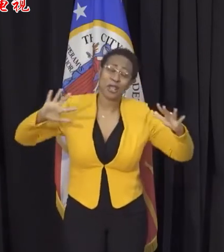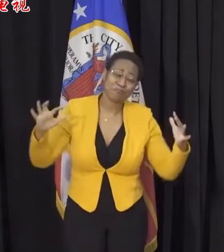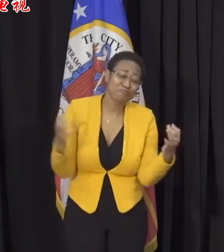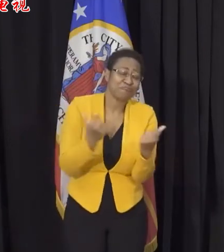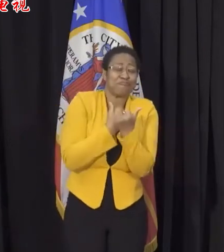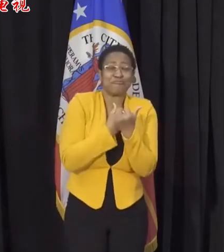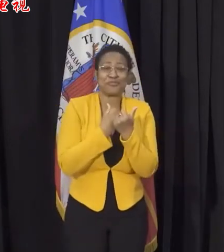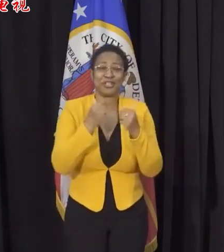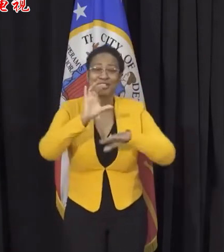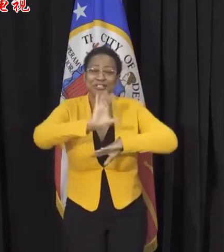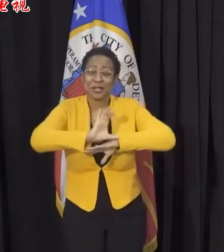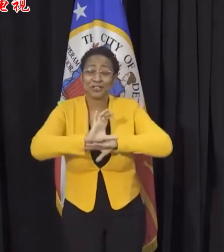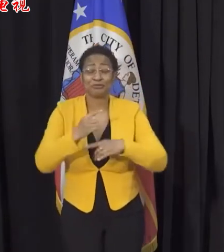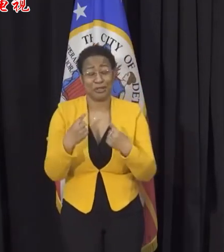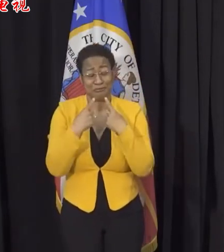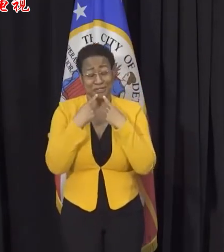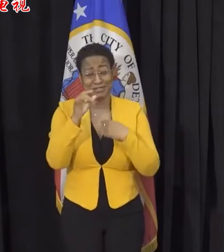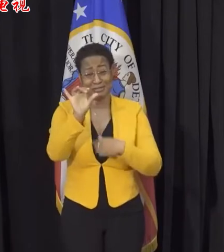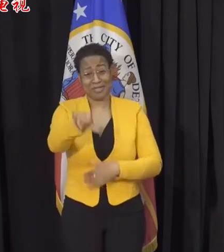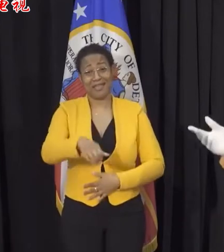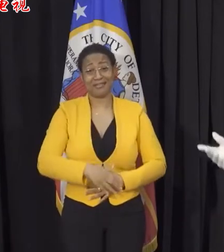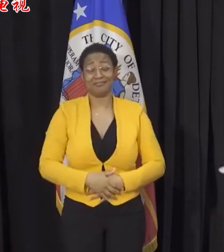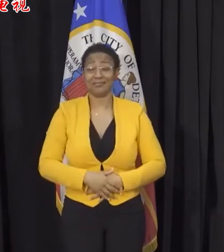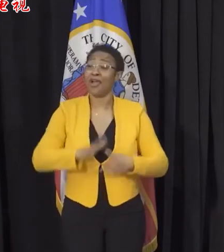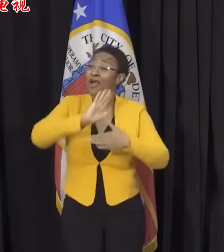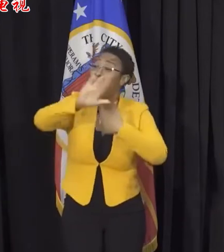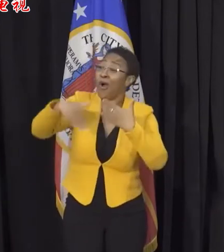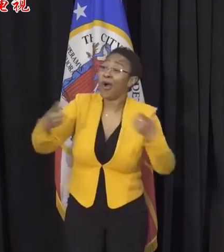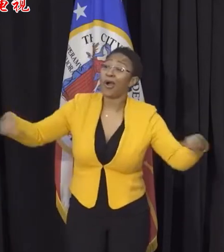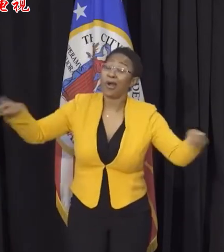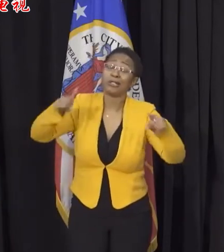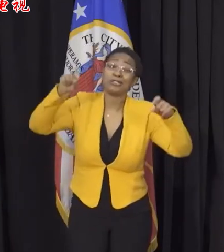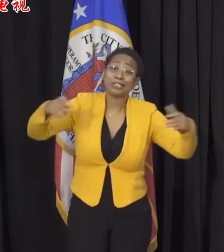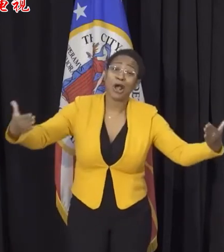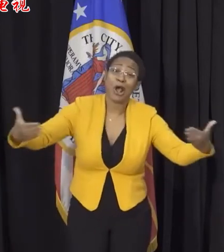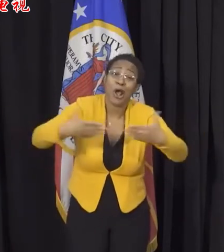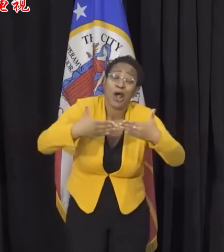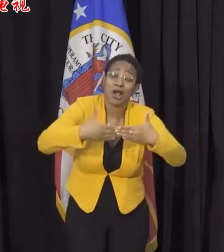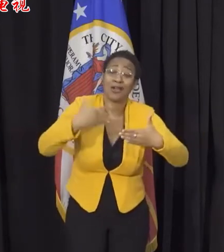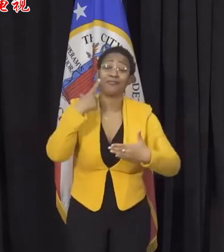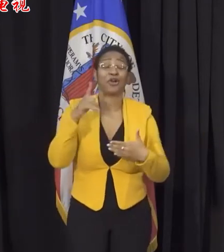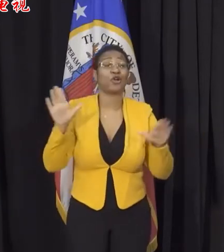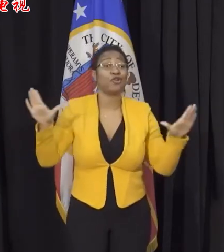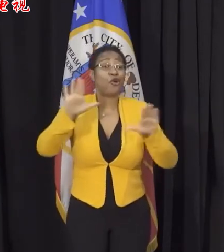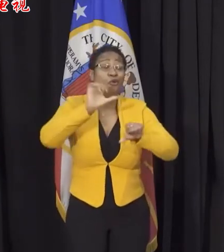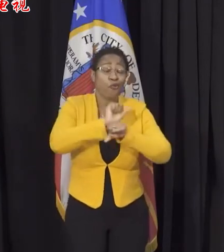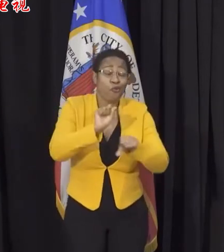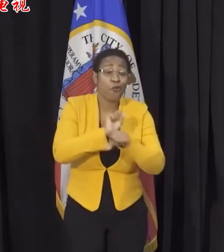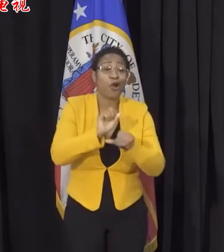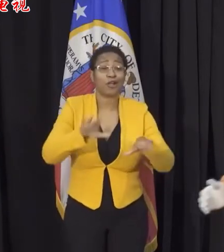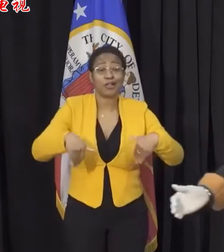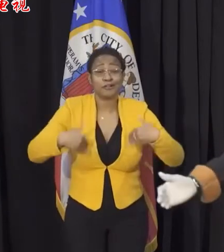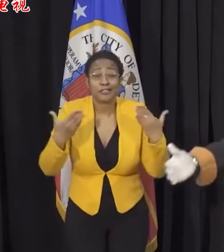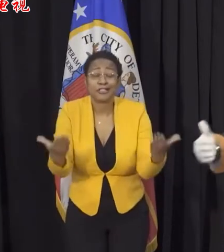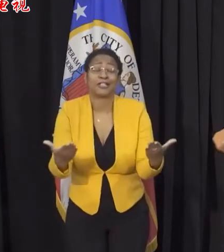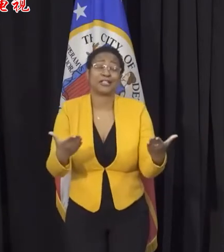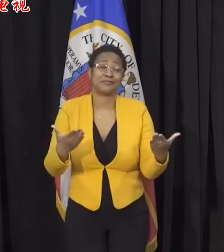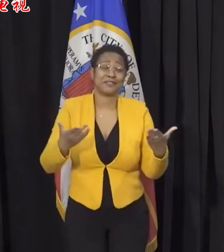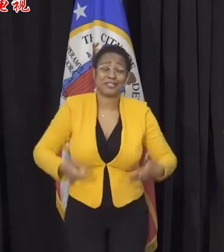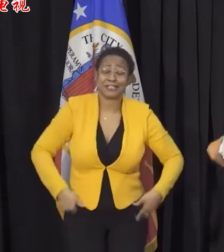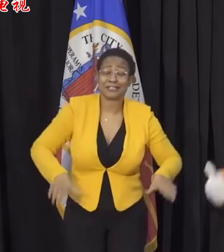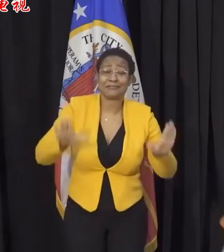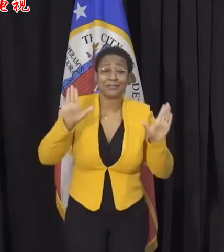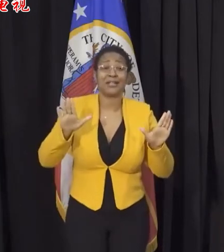church. And we miss that. And everybody here deserves a hug for what they're doing. So consider